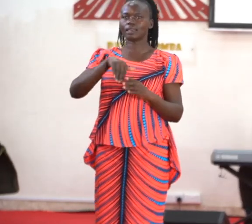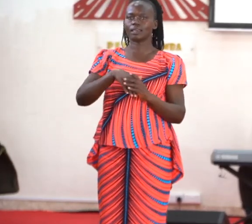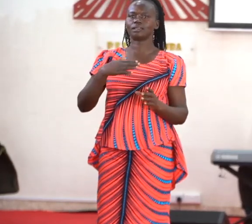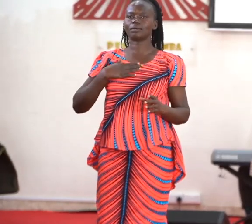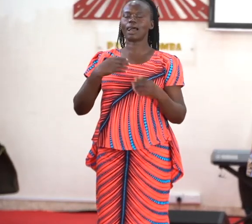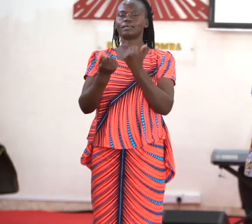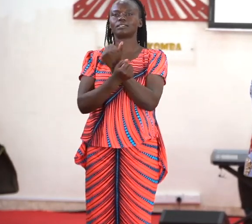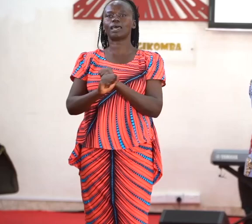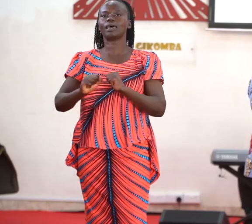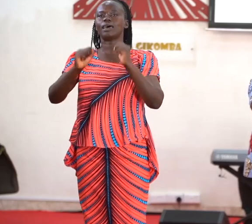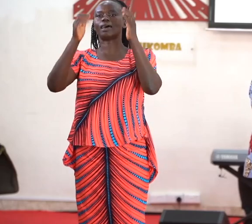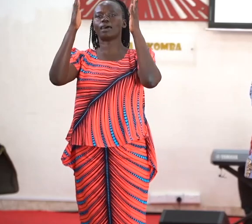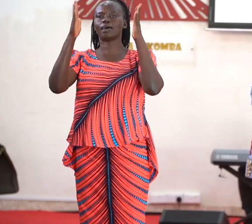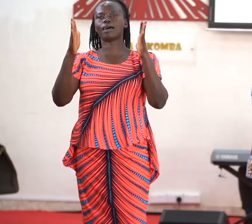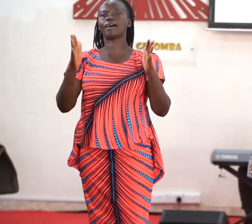addressed. I in my